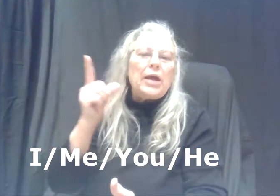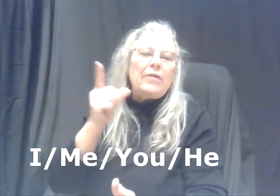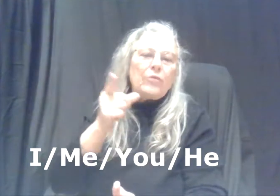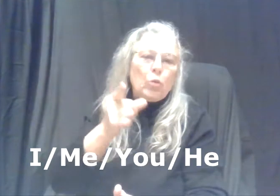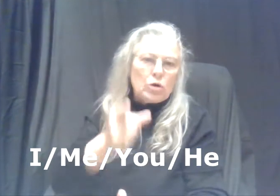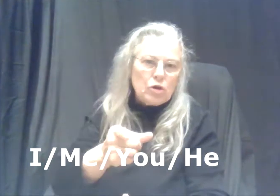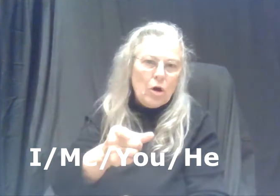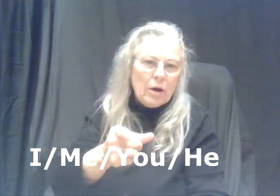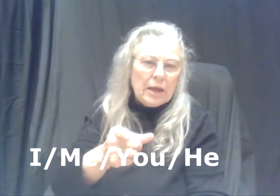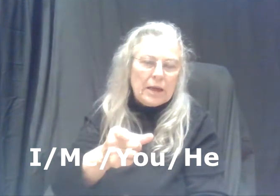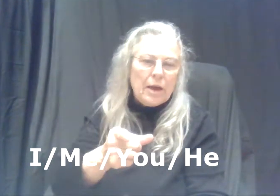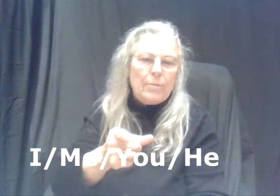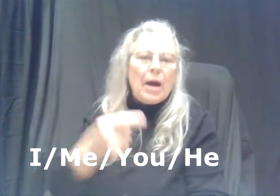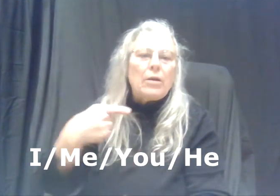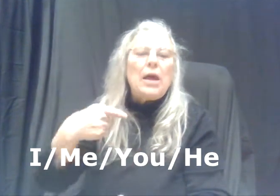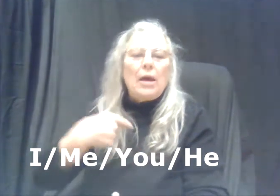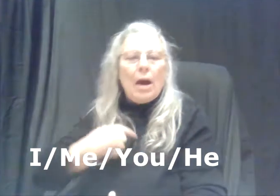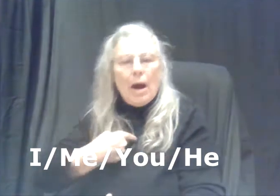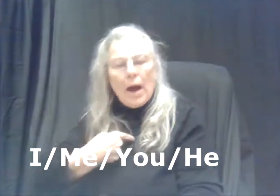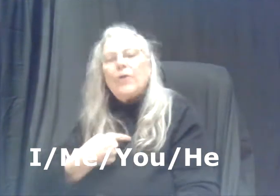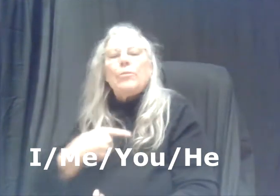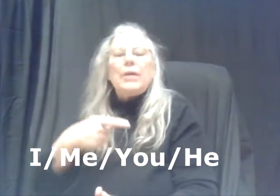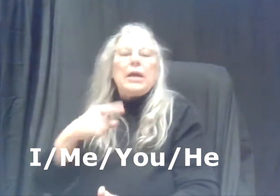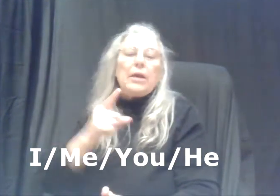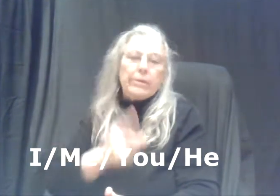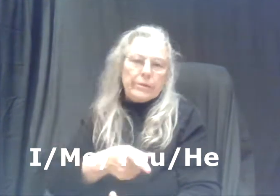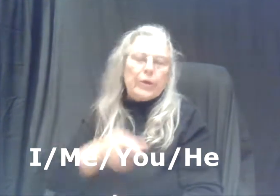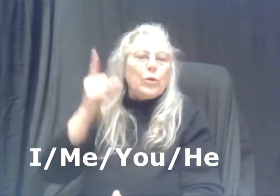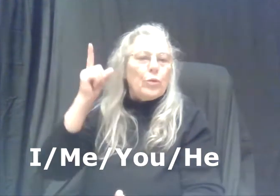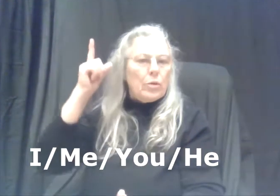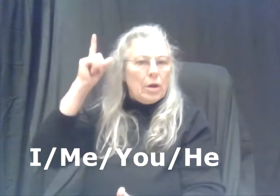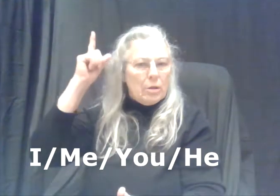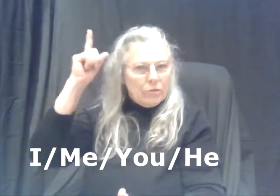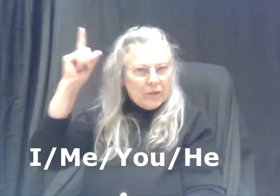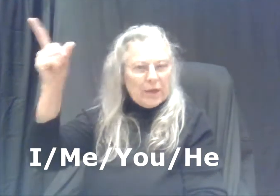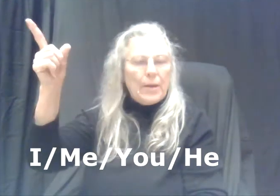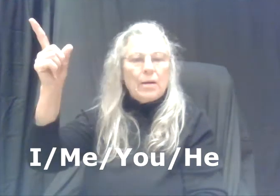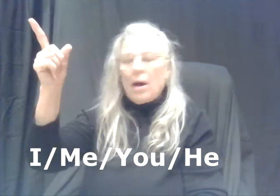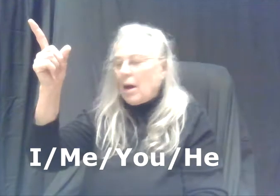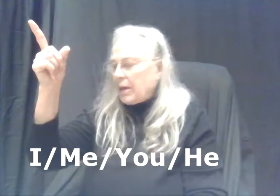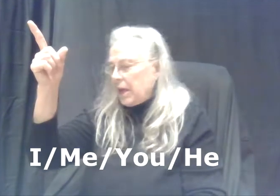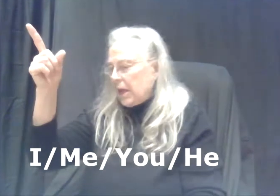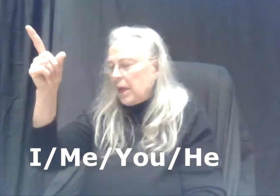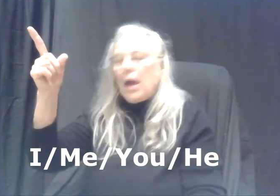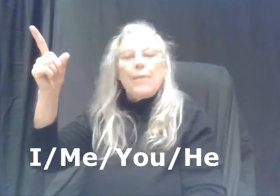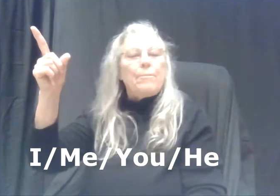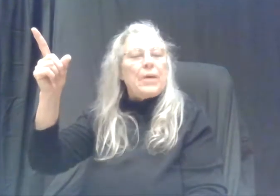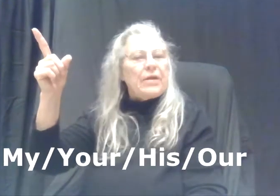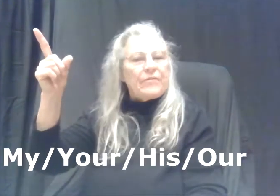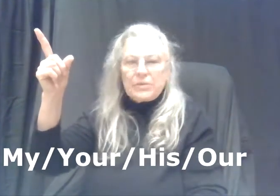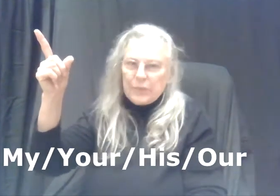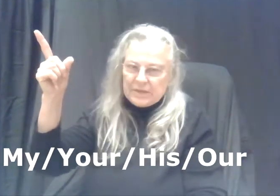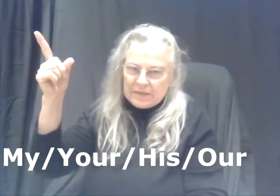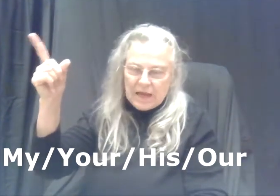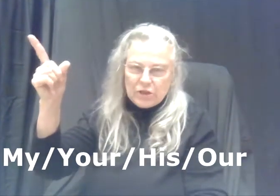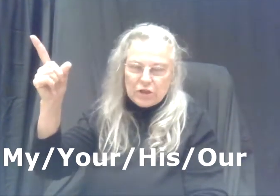we're talking about. I or me, you, thinking about God, he. But if it's possession,